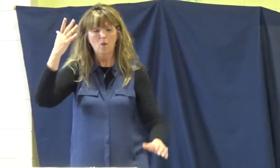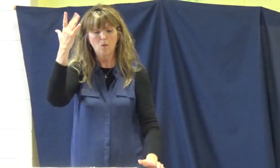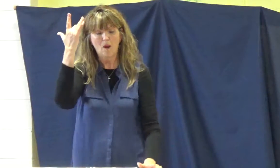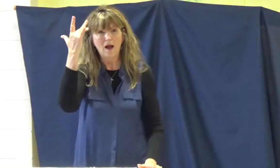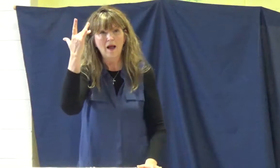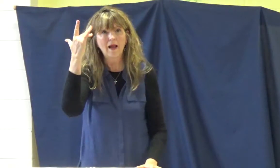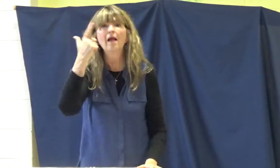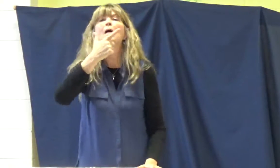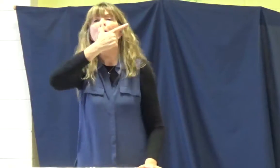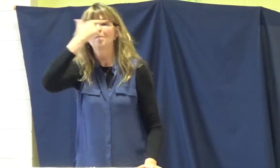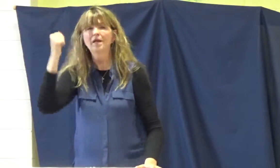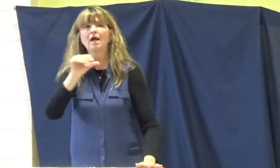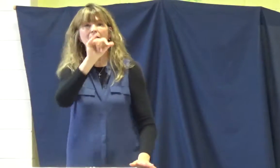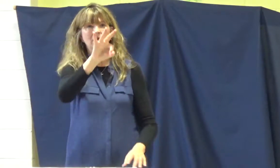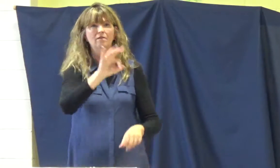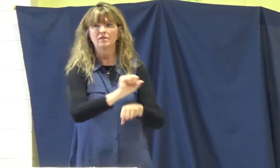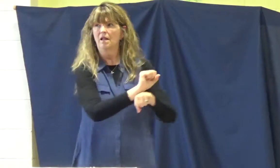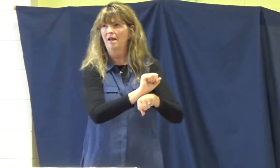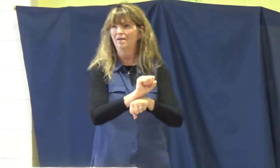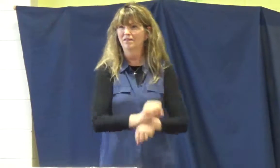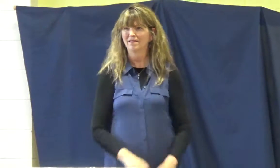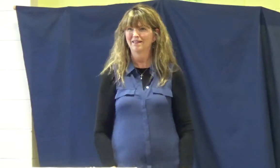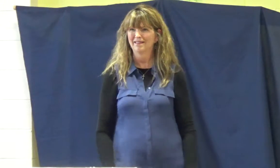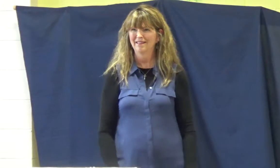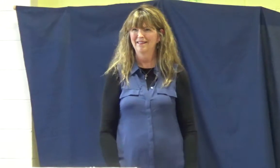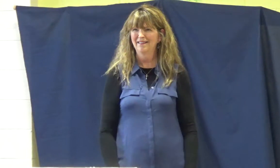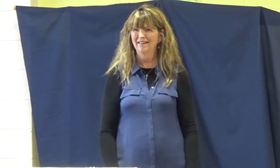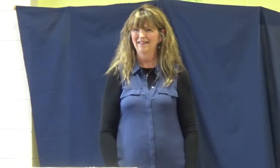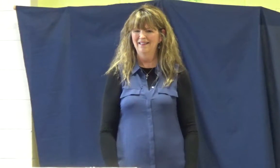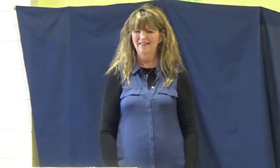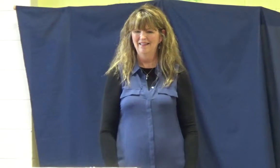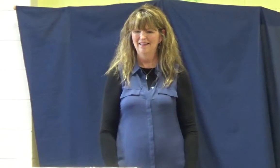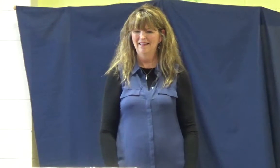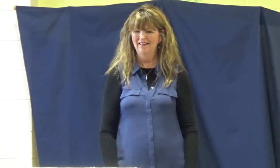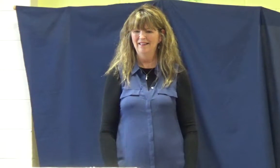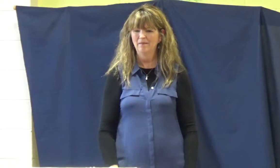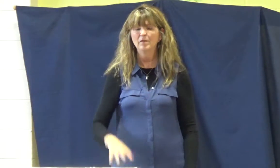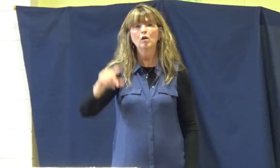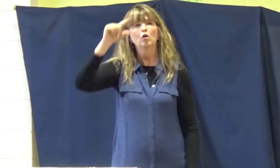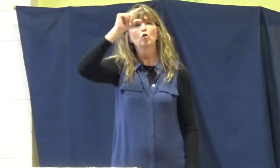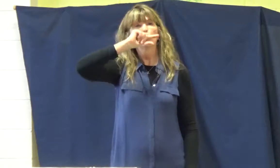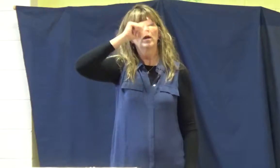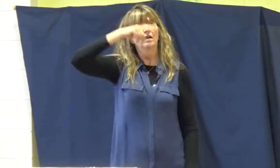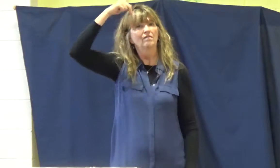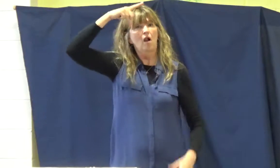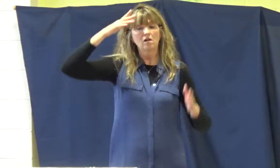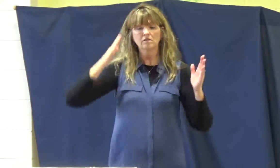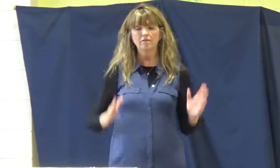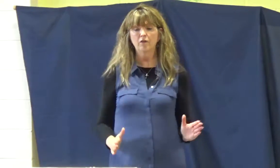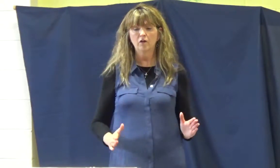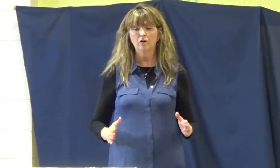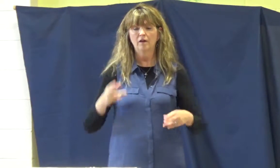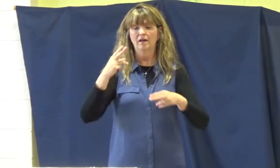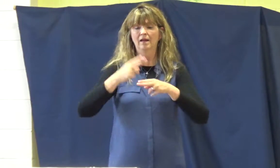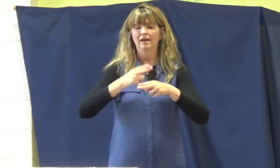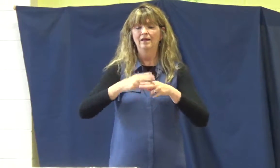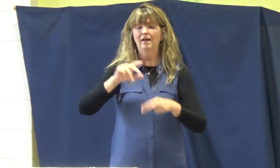The Roman Empire's success was because of the slaves. The Greek